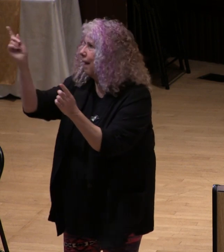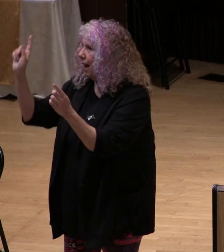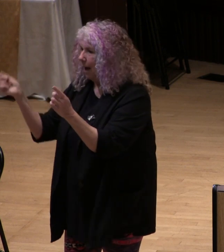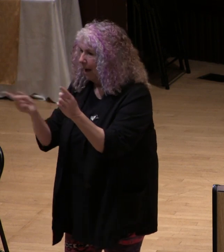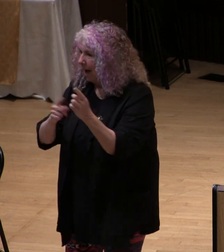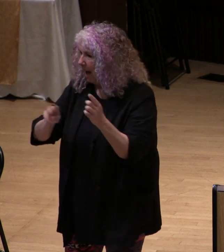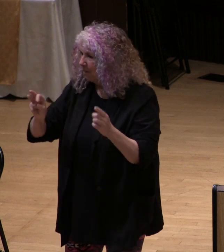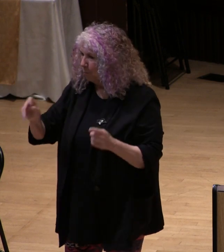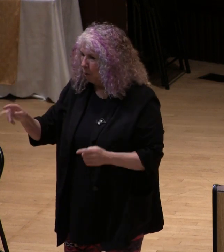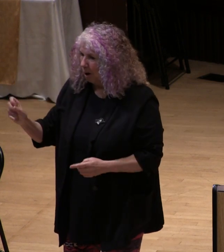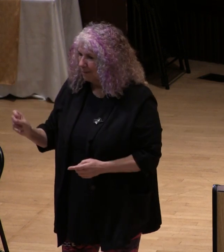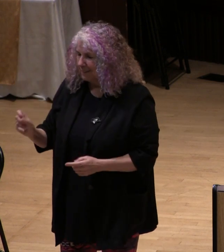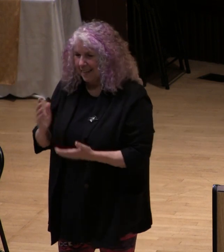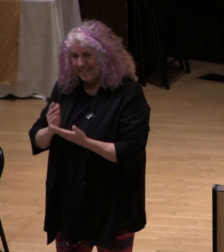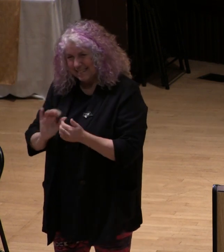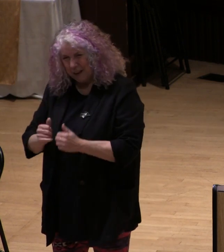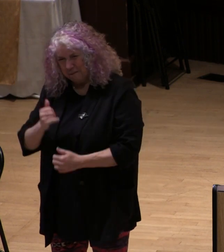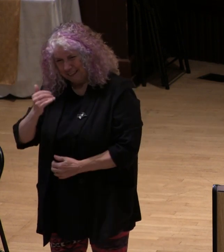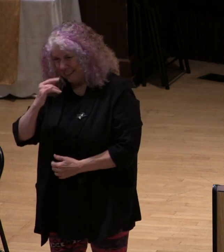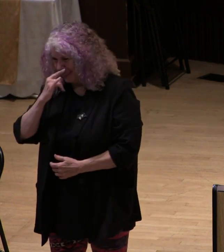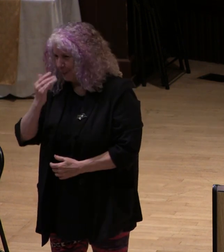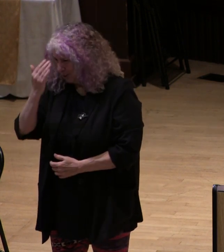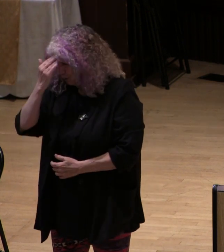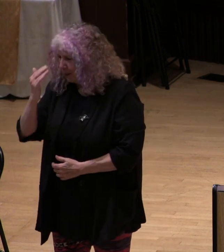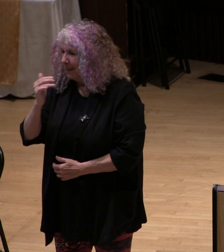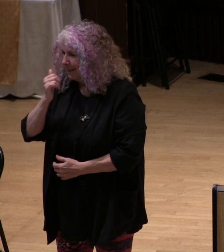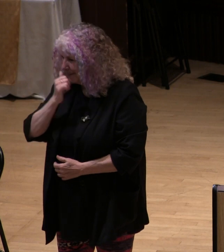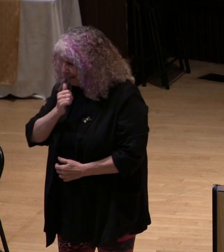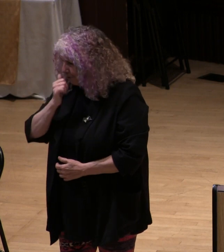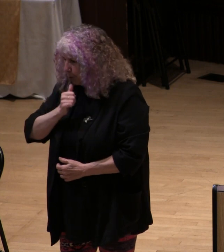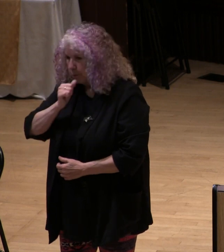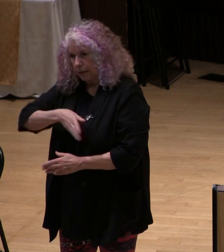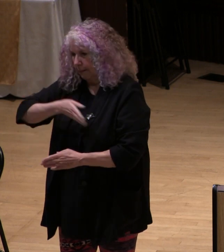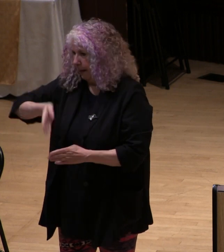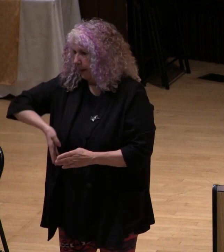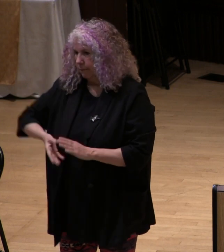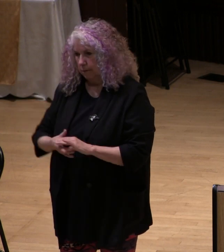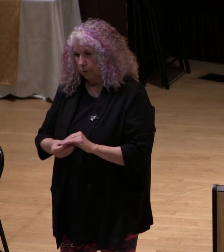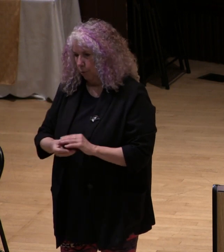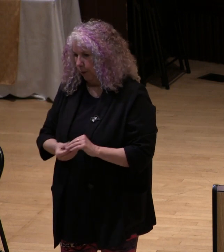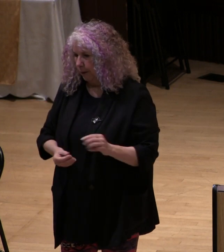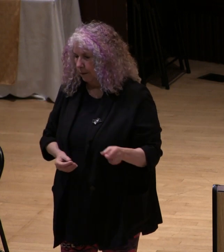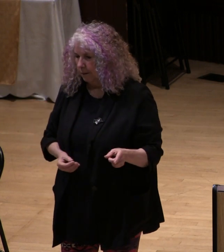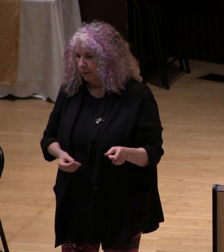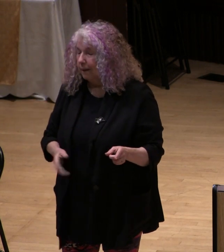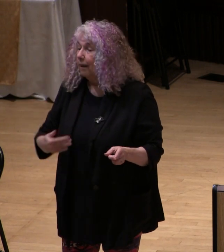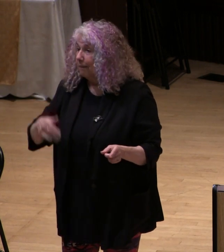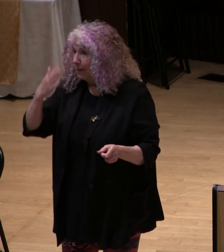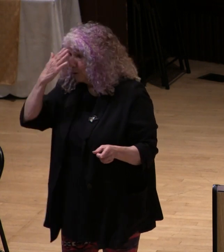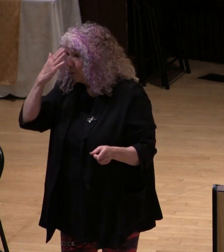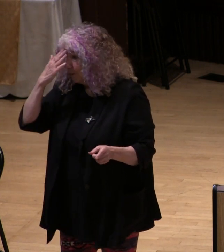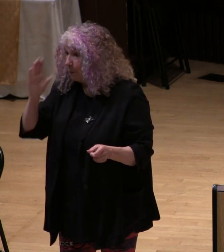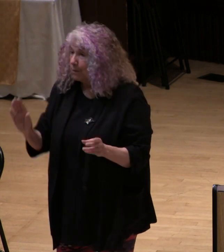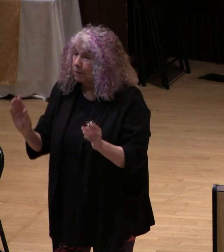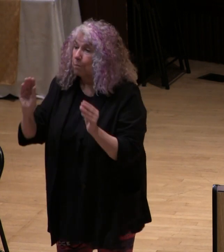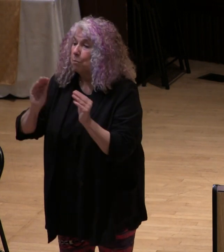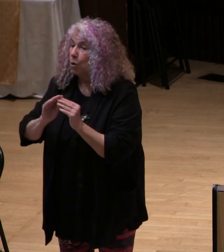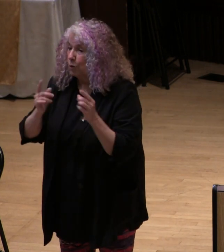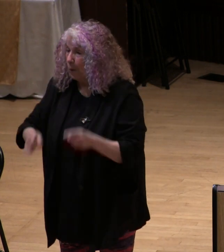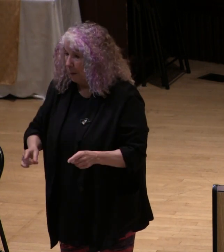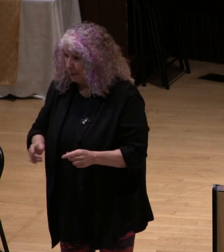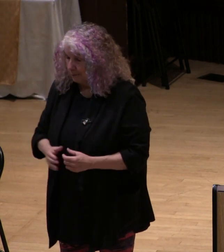Somehow these children knew that their suffering was not the end of the story. They knew that there was more to